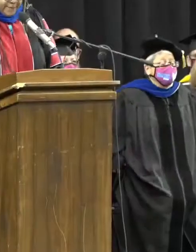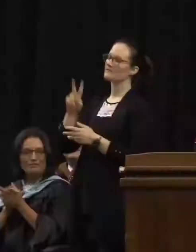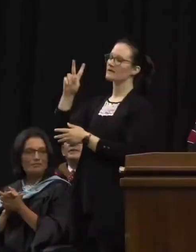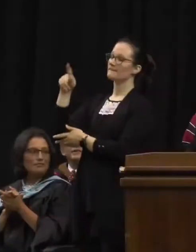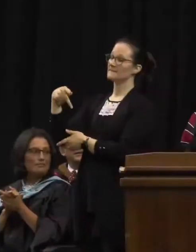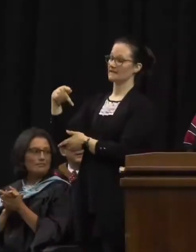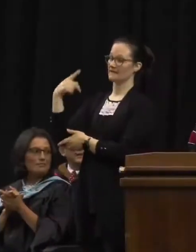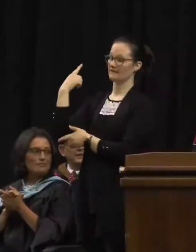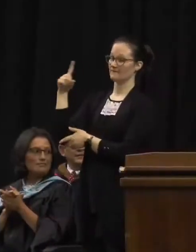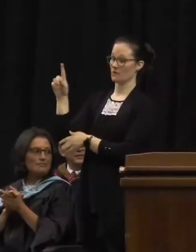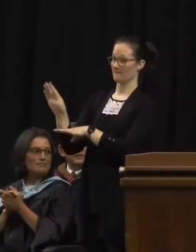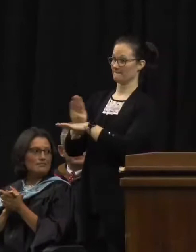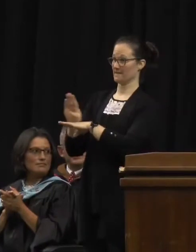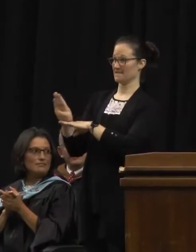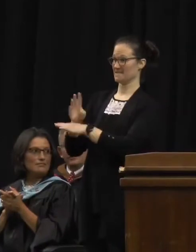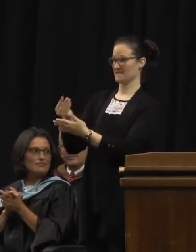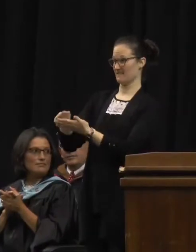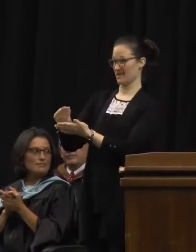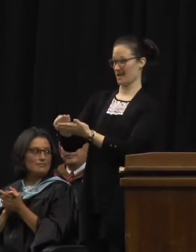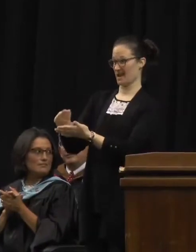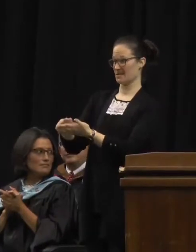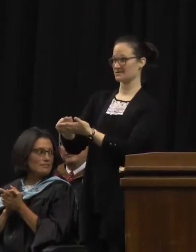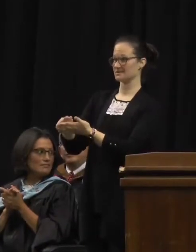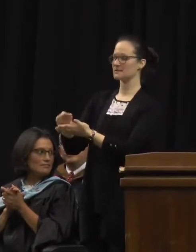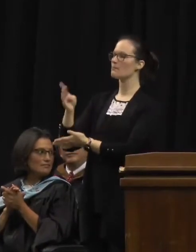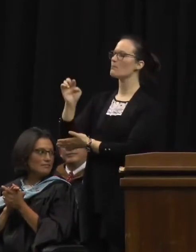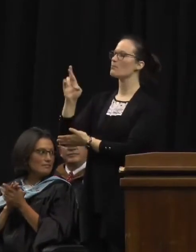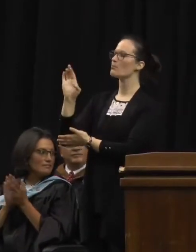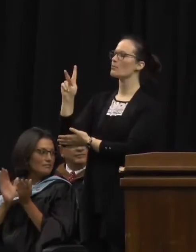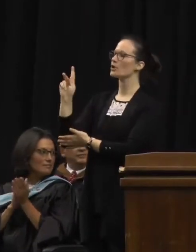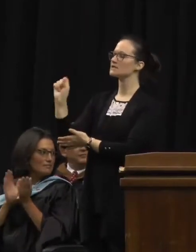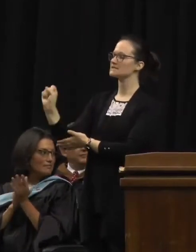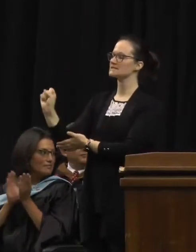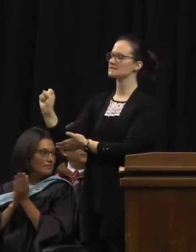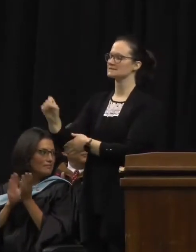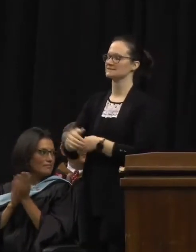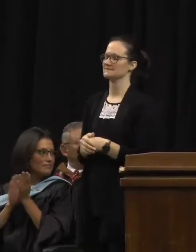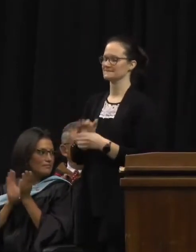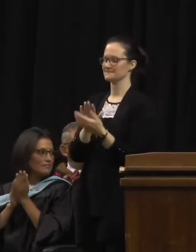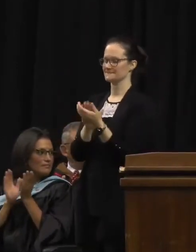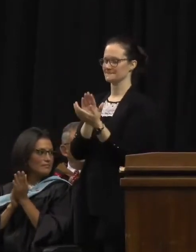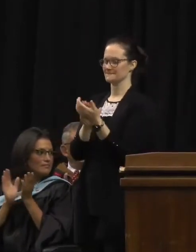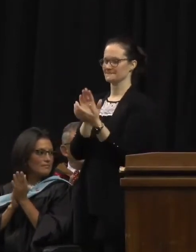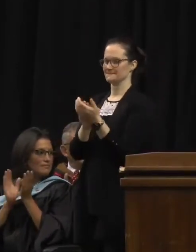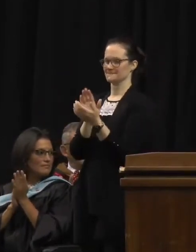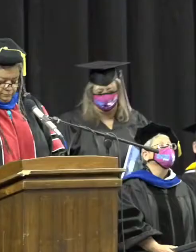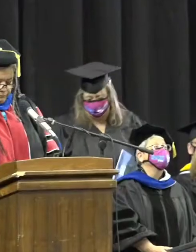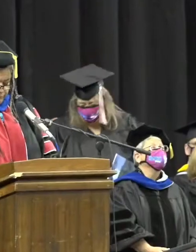Vice President for Business and Finance, Ms. Kelly Brooks.